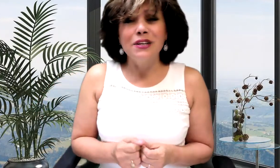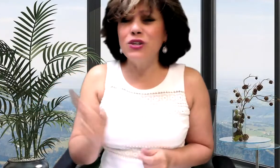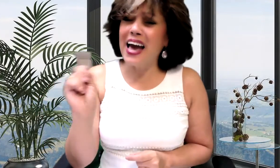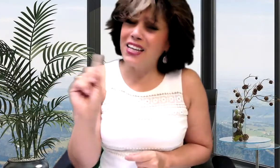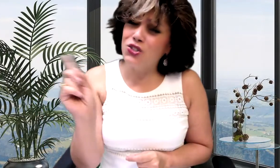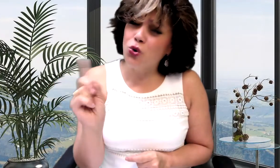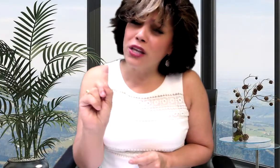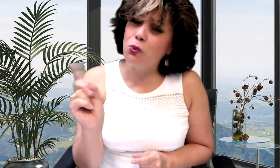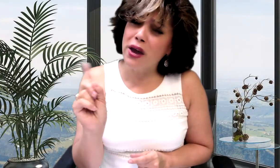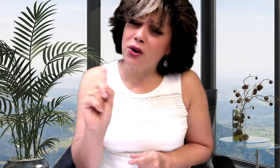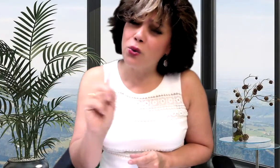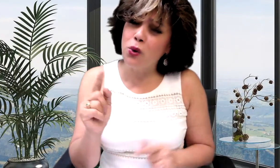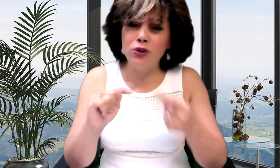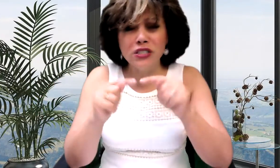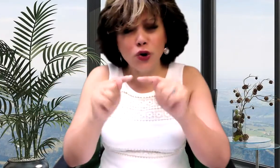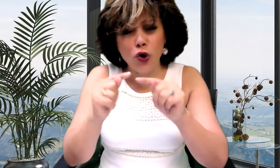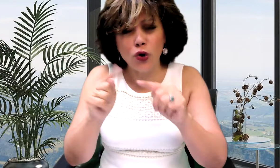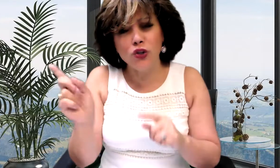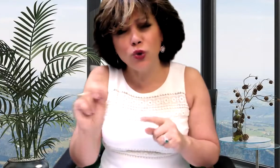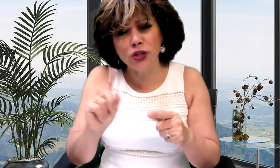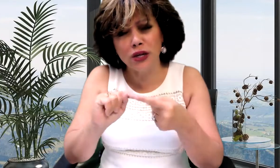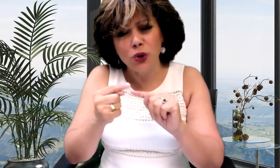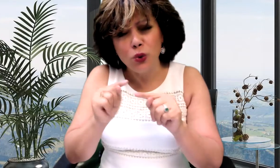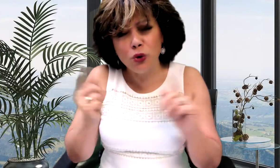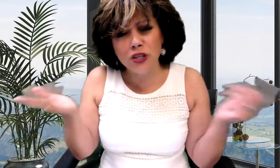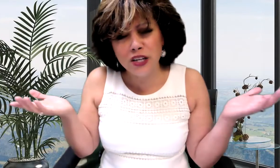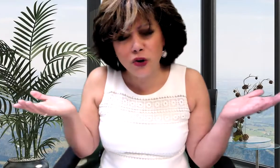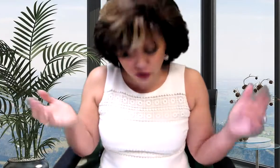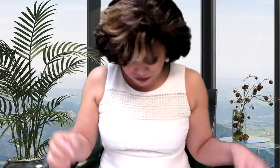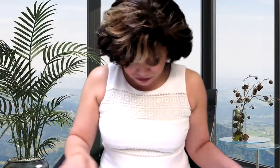can ask, ¿dónde? Where? Where does it hurt? ¿Dónde? Where does it hurt?